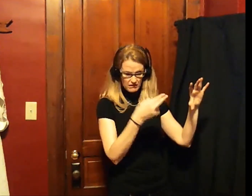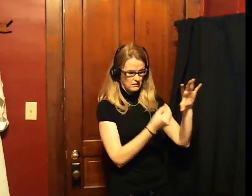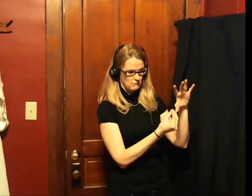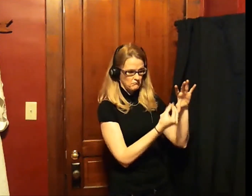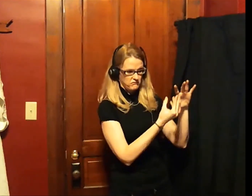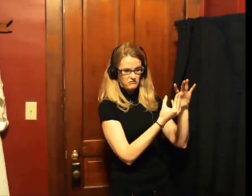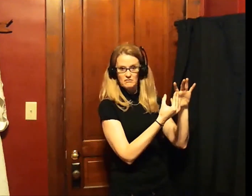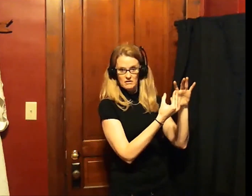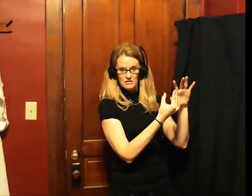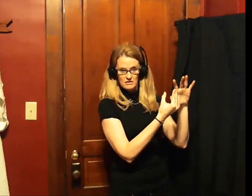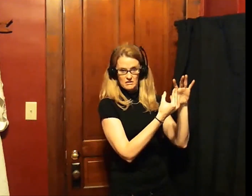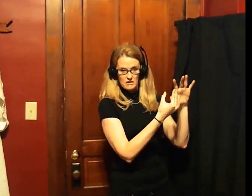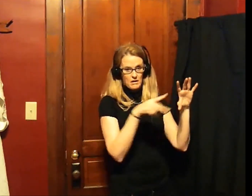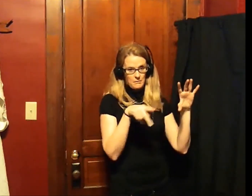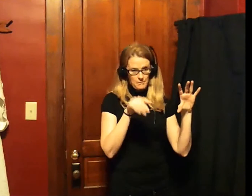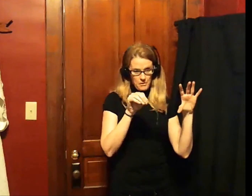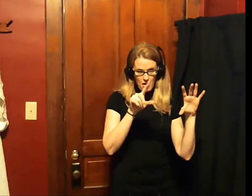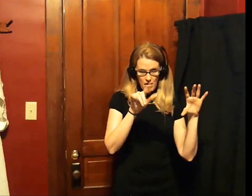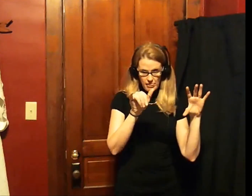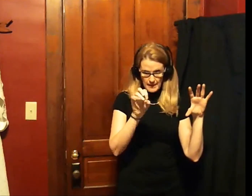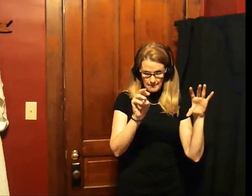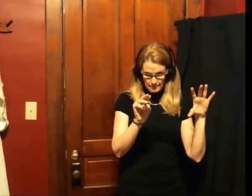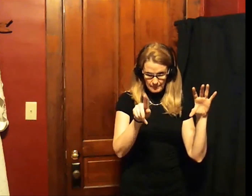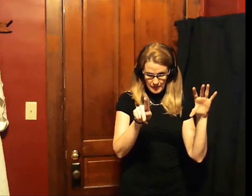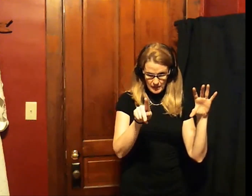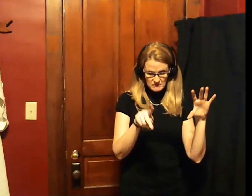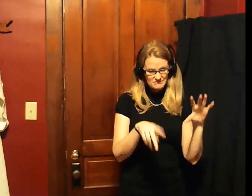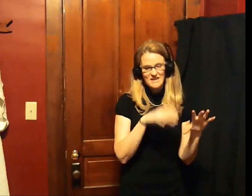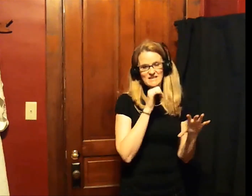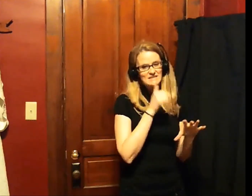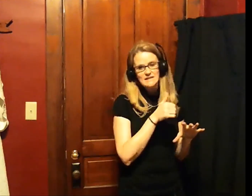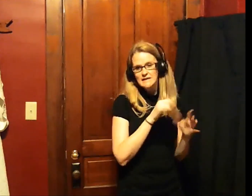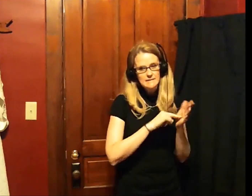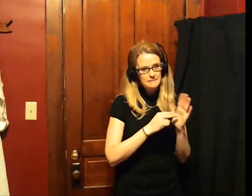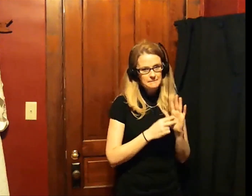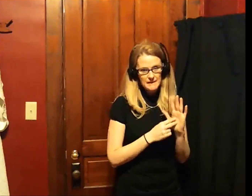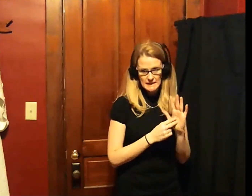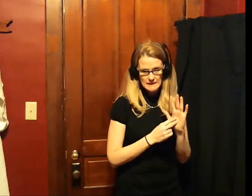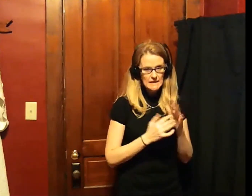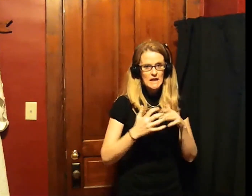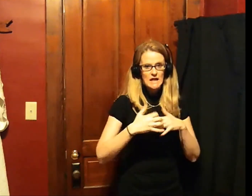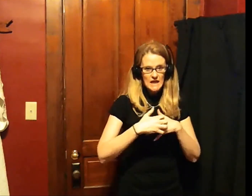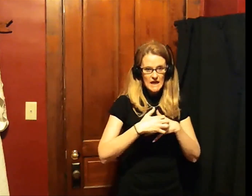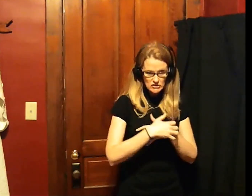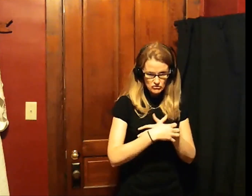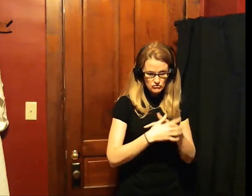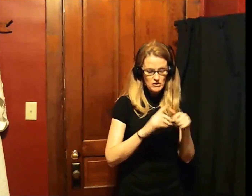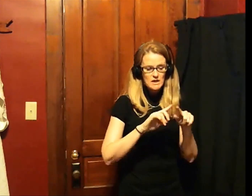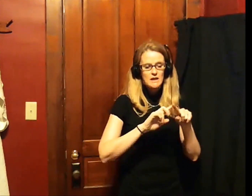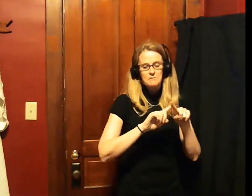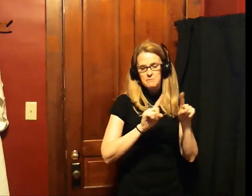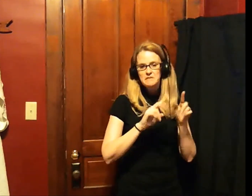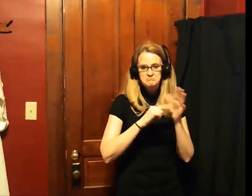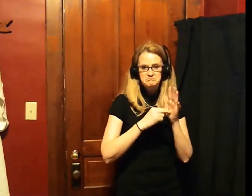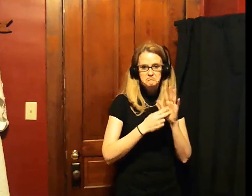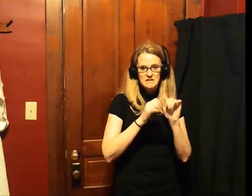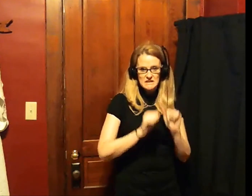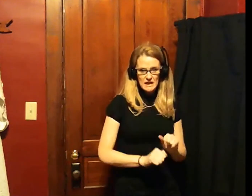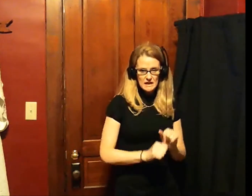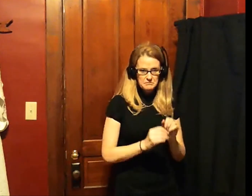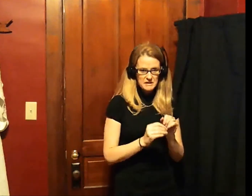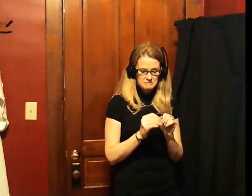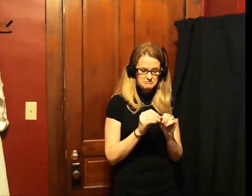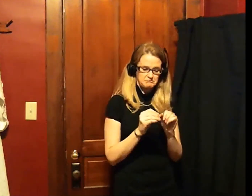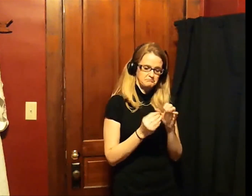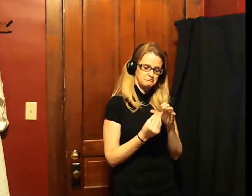small growths, which are called polyps, which are not cancerous, they are just growths. Polyps themselves are not